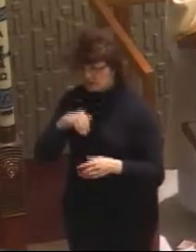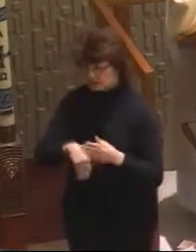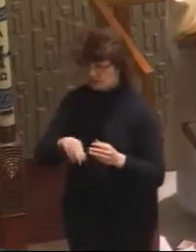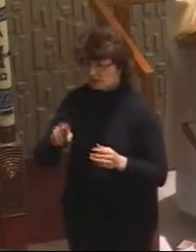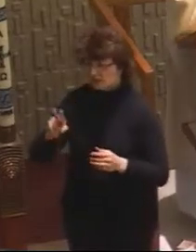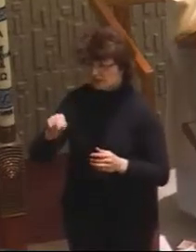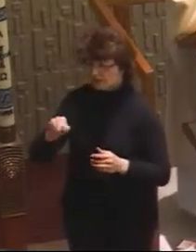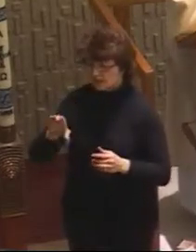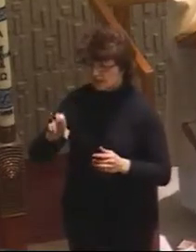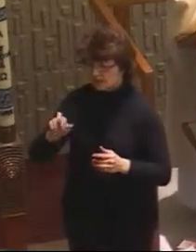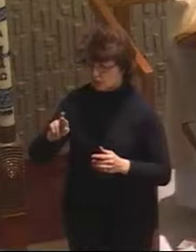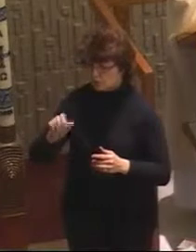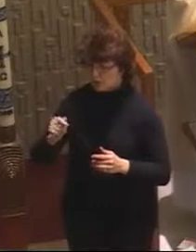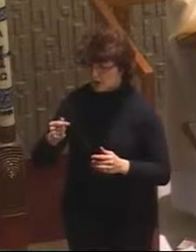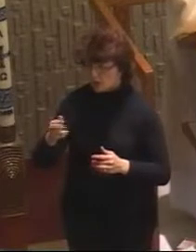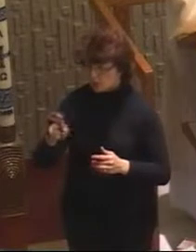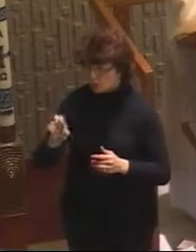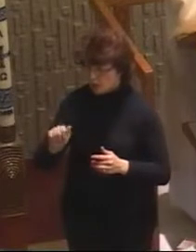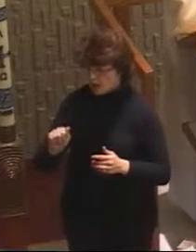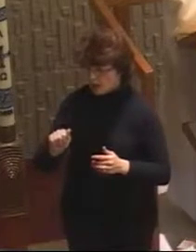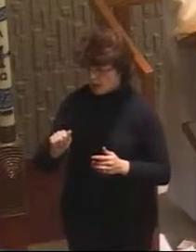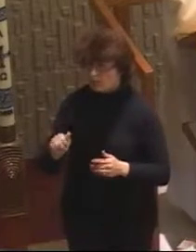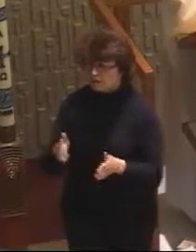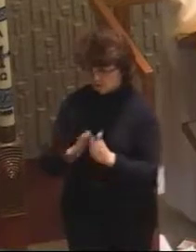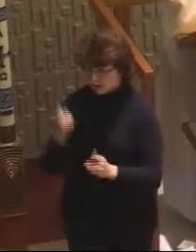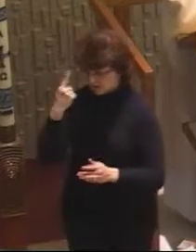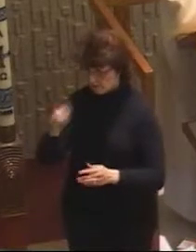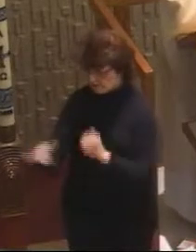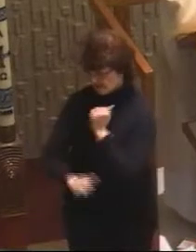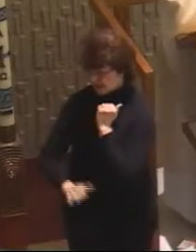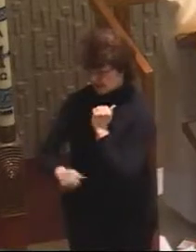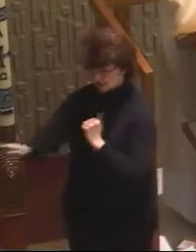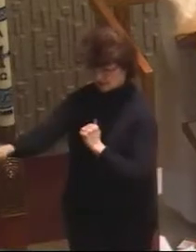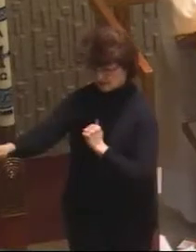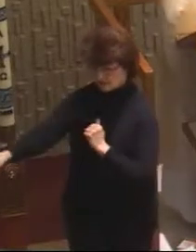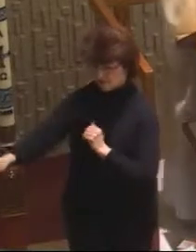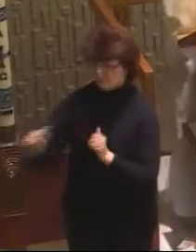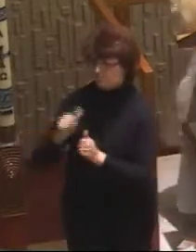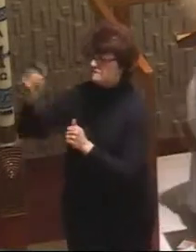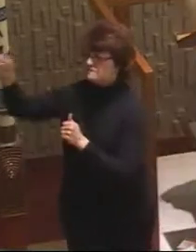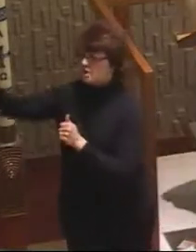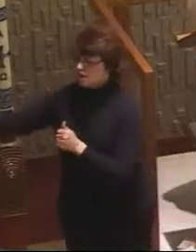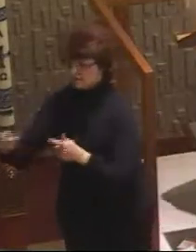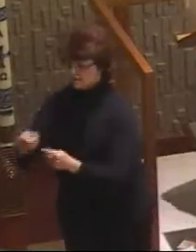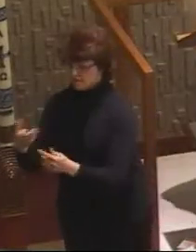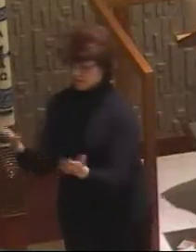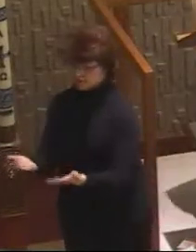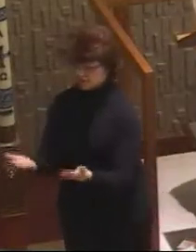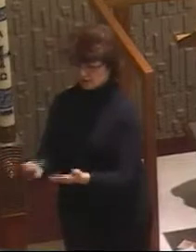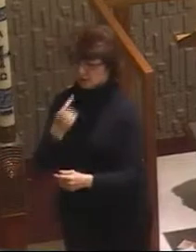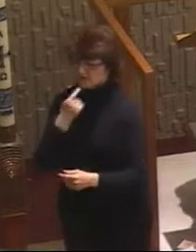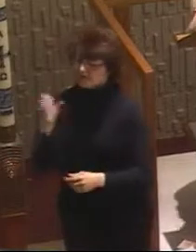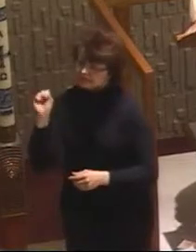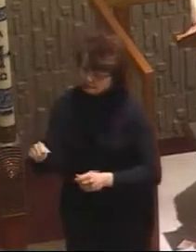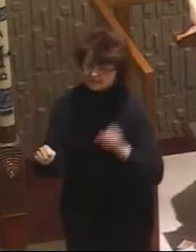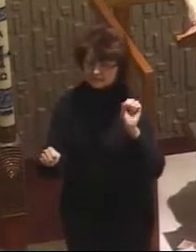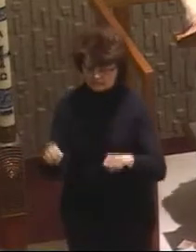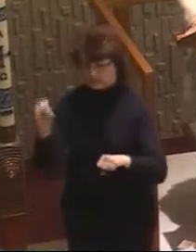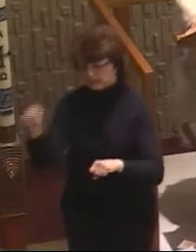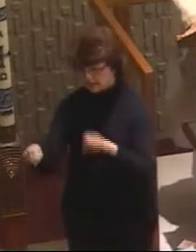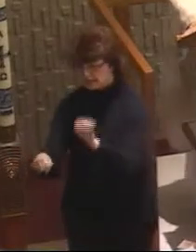Nicaragua, and prayed for that nation and those people far away from St. Gregory's. They were saying yes again and again.